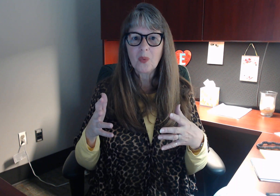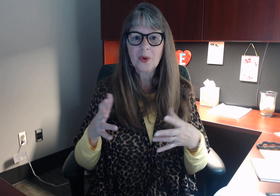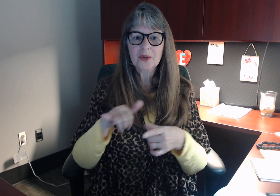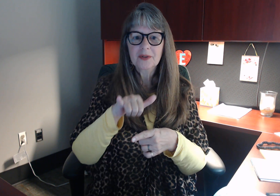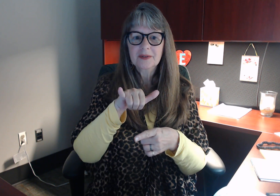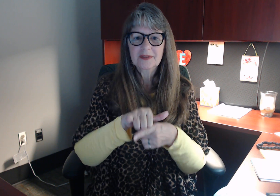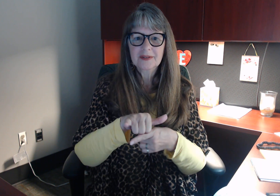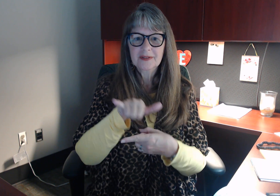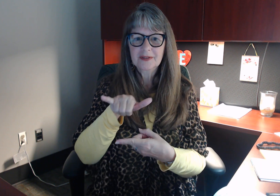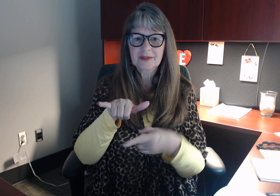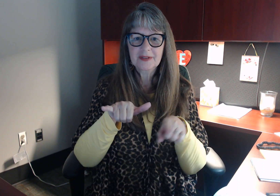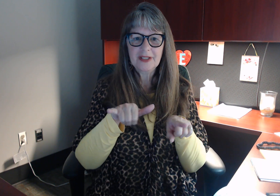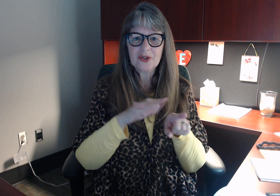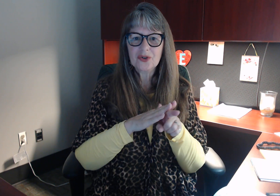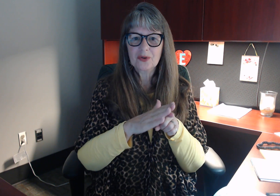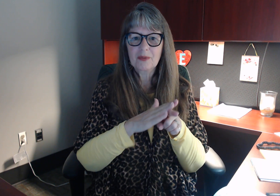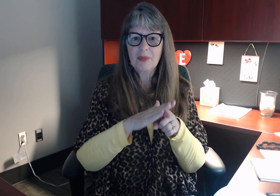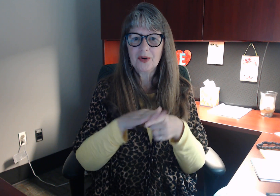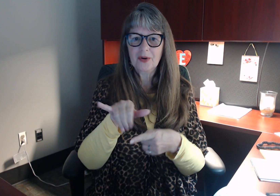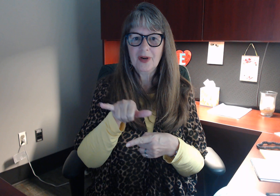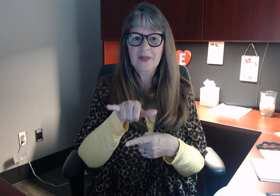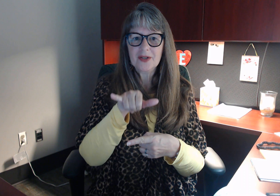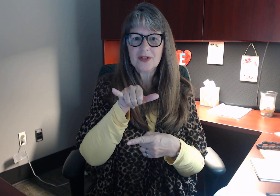word, this is your marker, and this is,